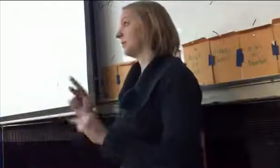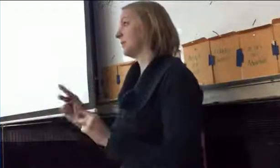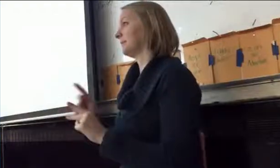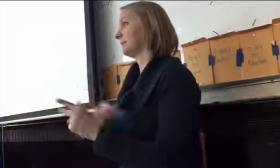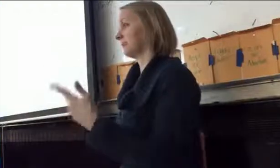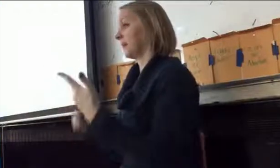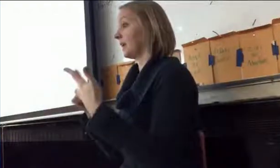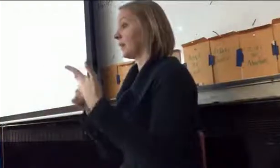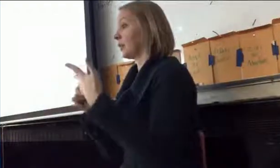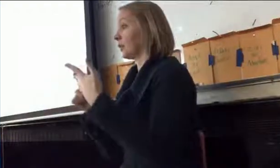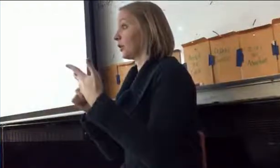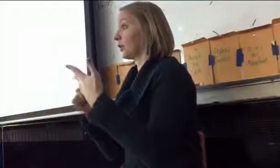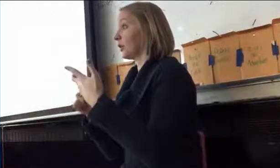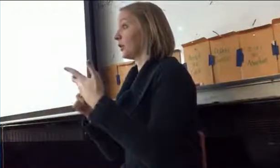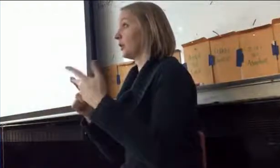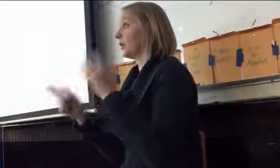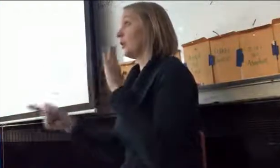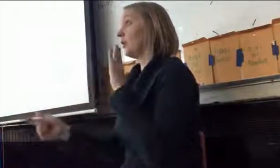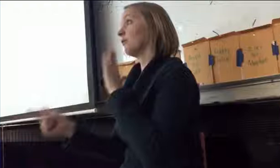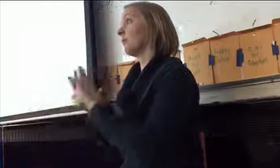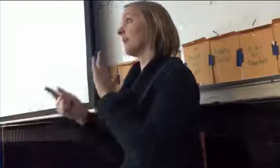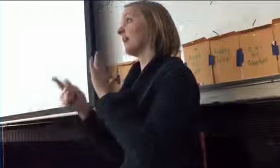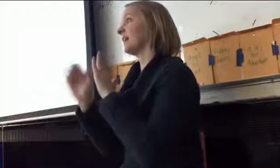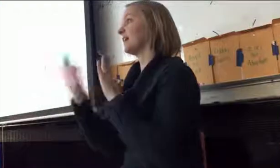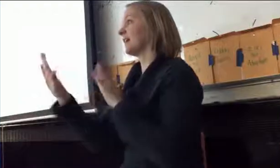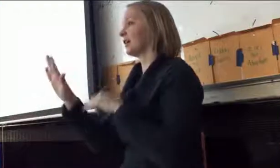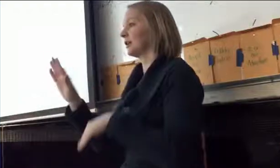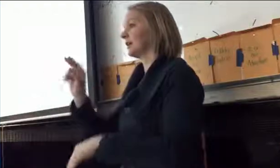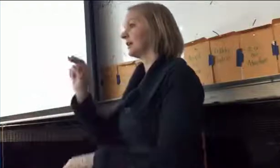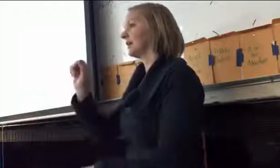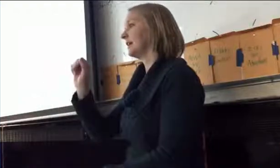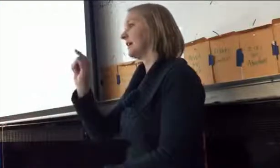And number 3, it forbade their naturalization.